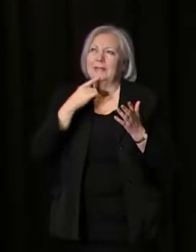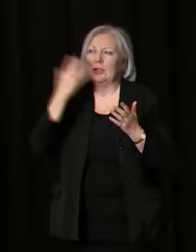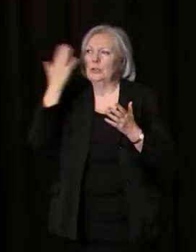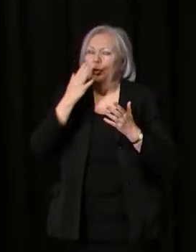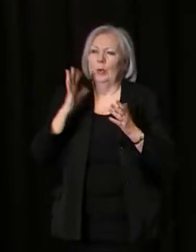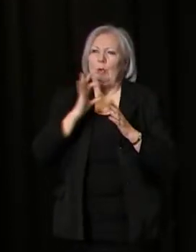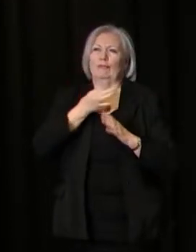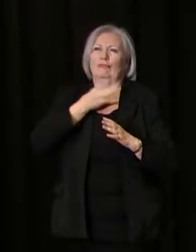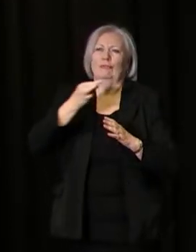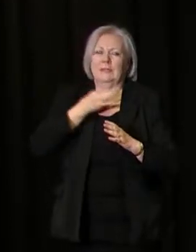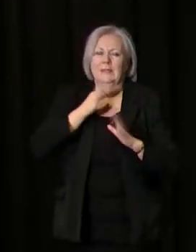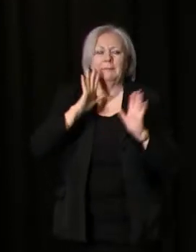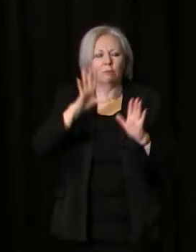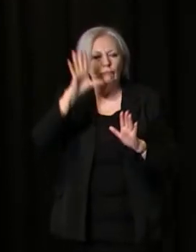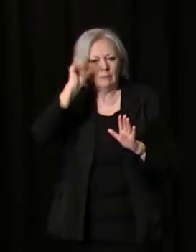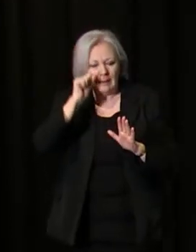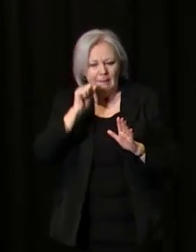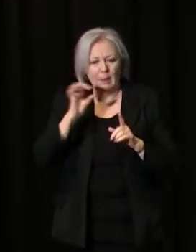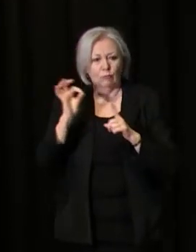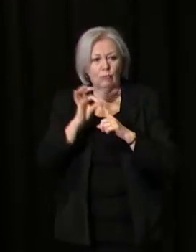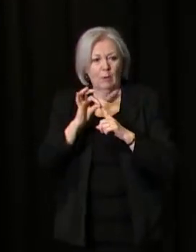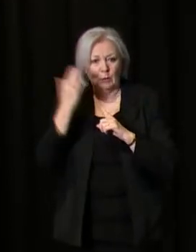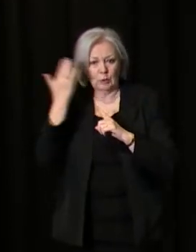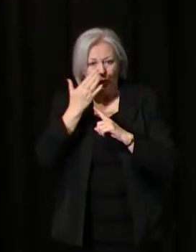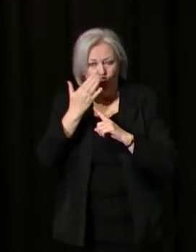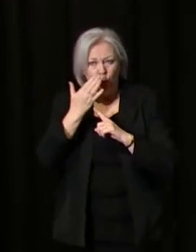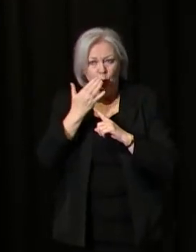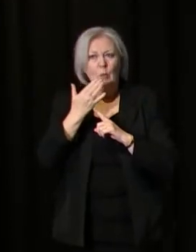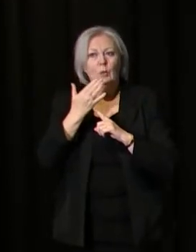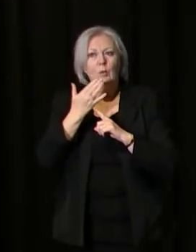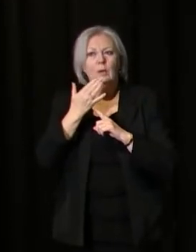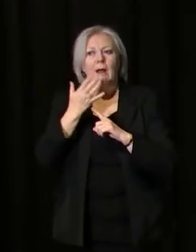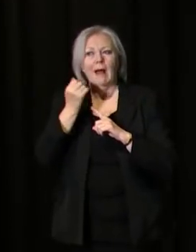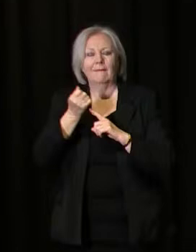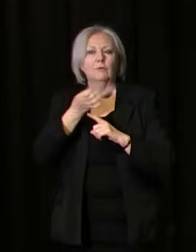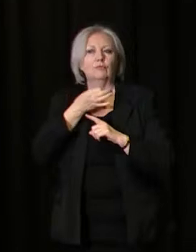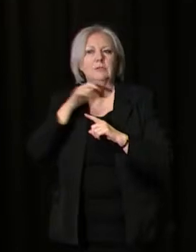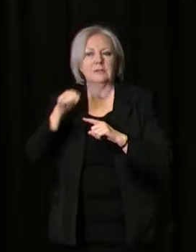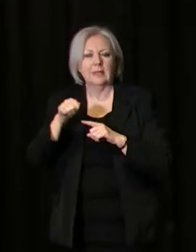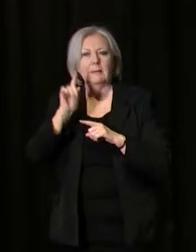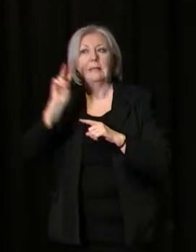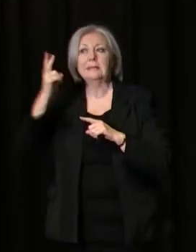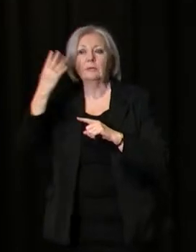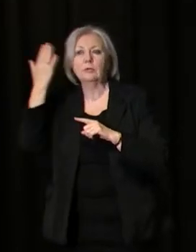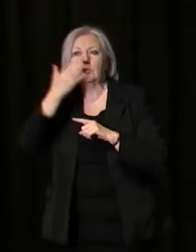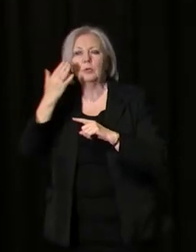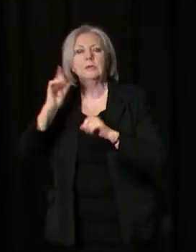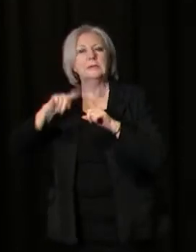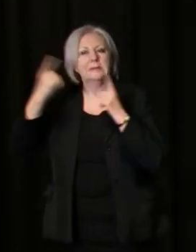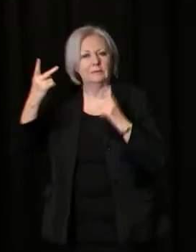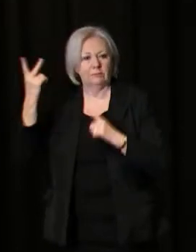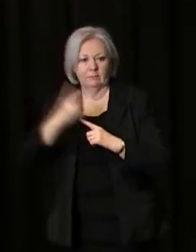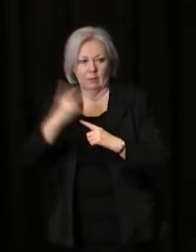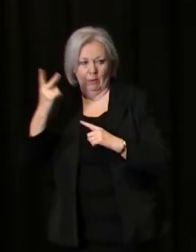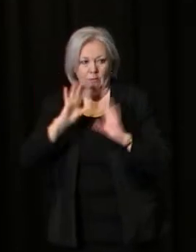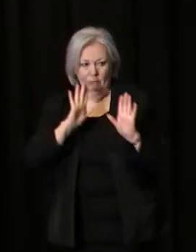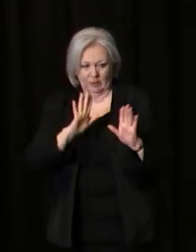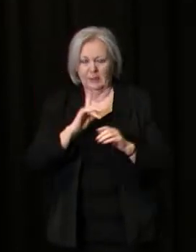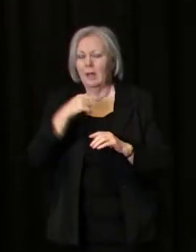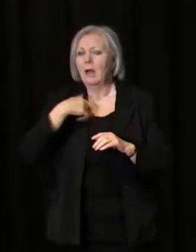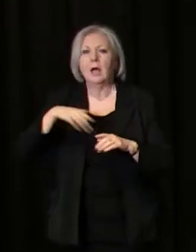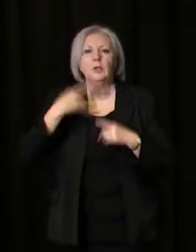an unvaccinated setting, primary schools, that is. Secondary schools are different. I'm not here today to make any announcements that